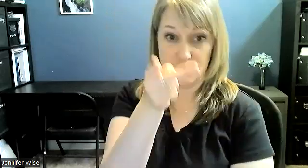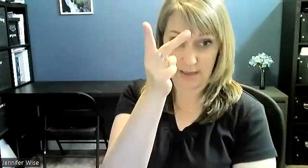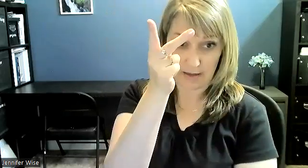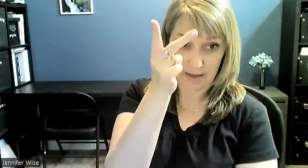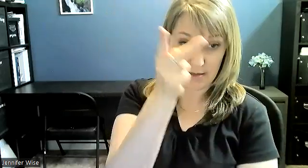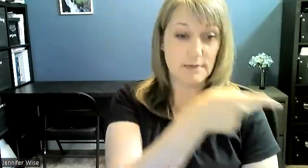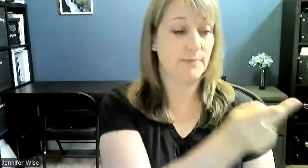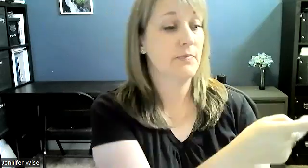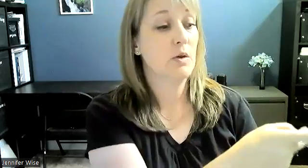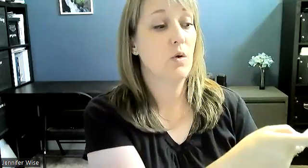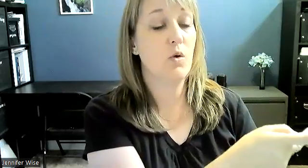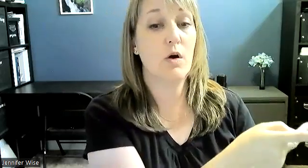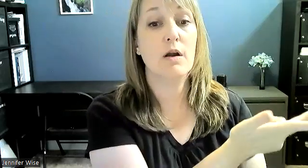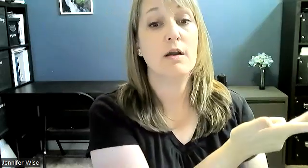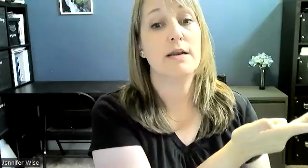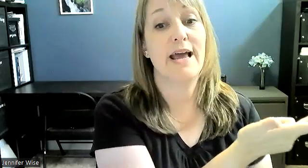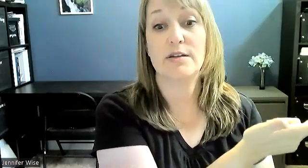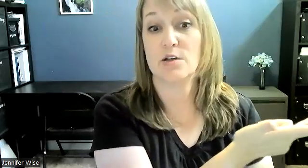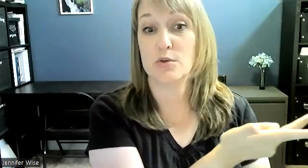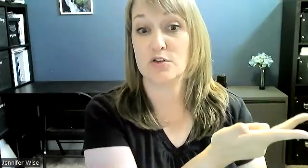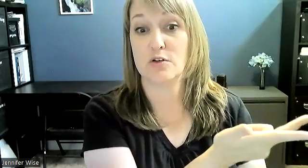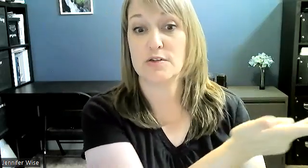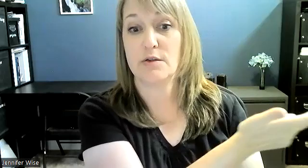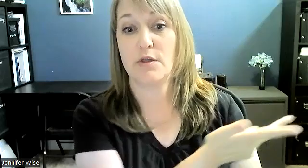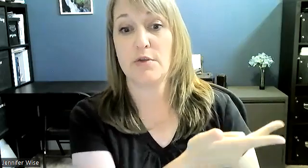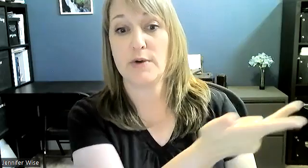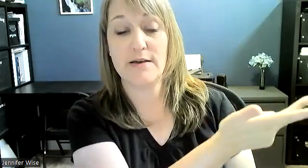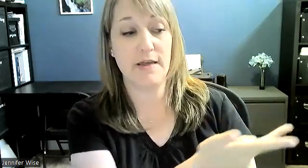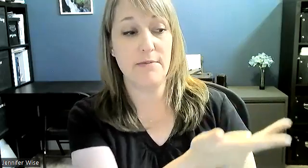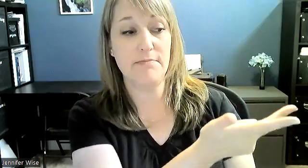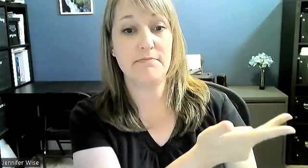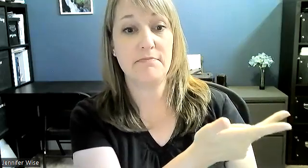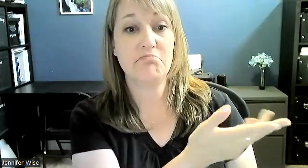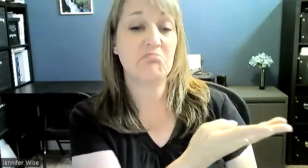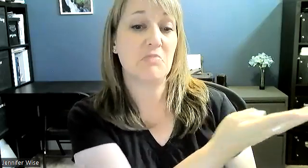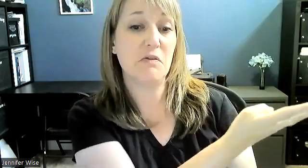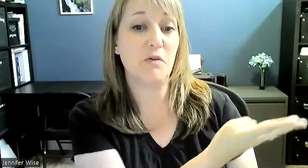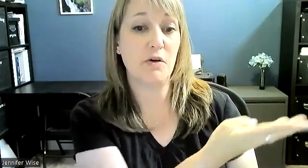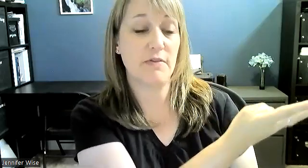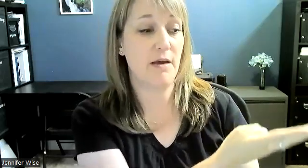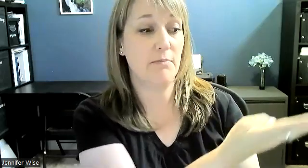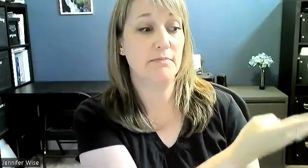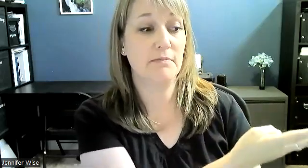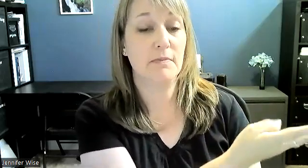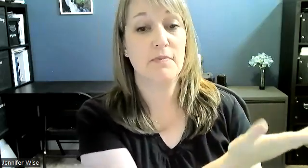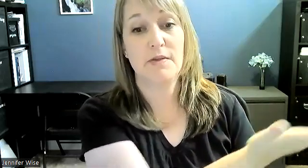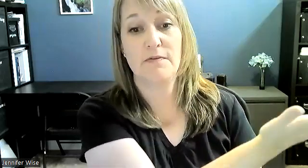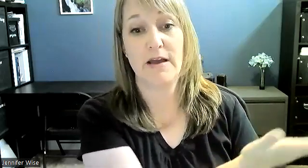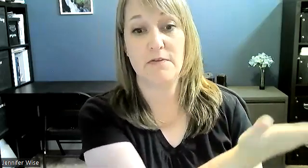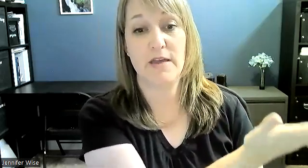like that. Or now I start with circles. The 3 of them, the 4 of them, the 5 of them.